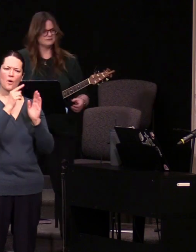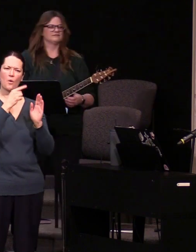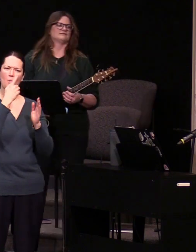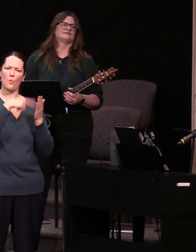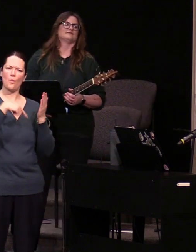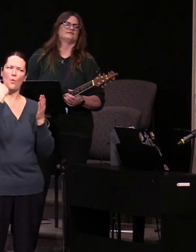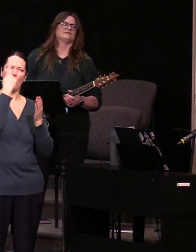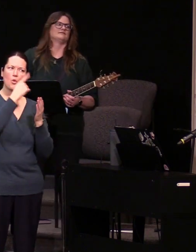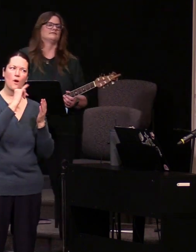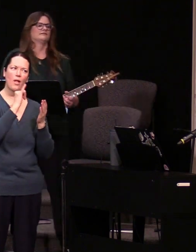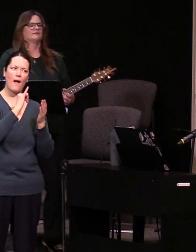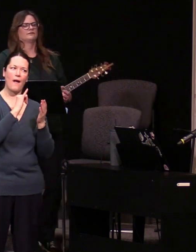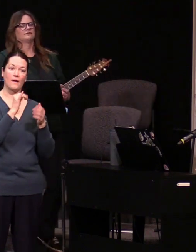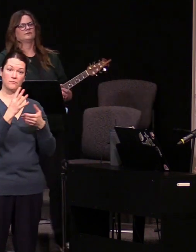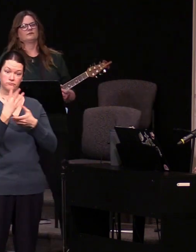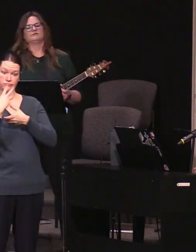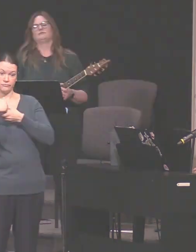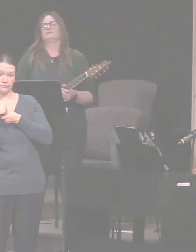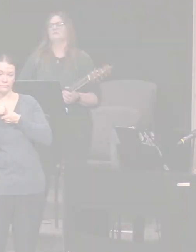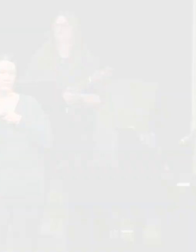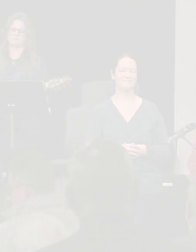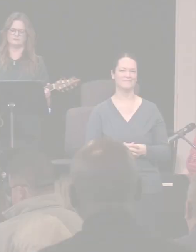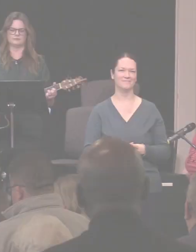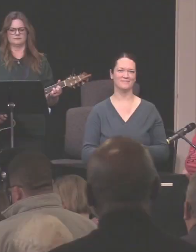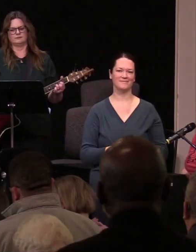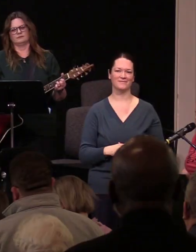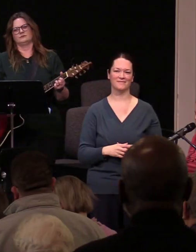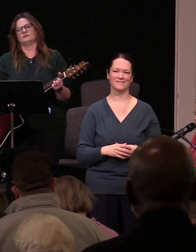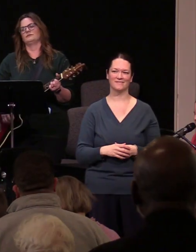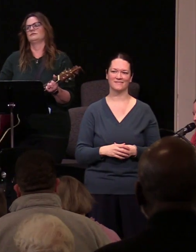participate in what God is already doing.